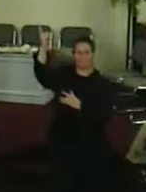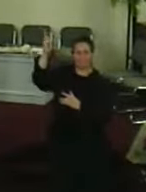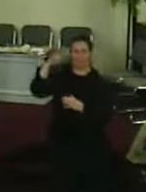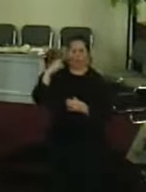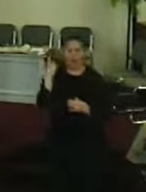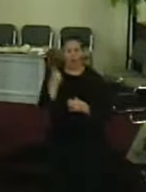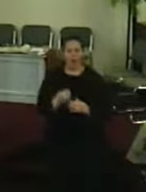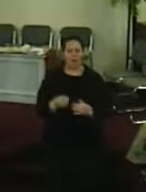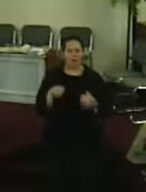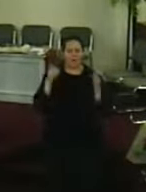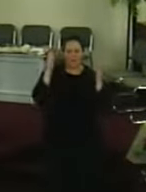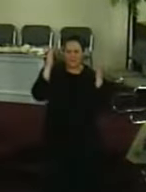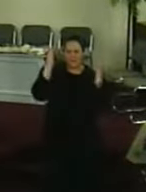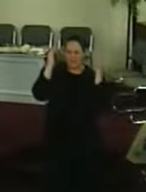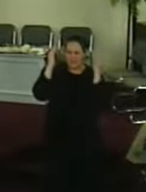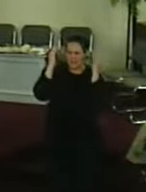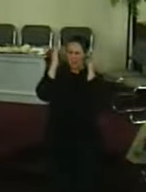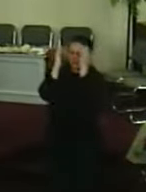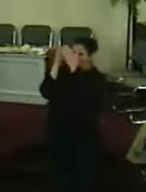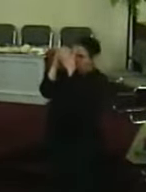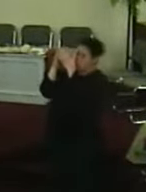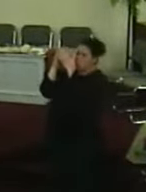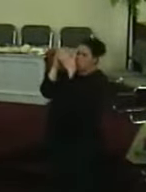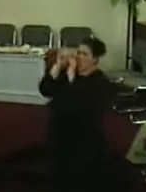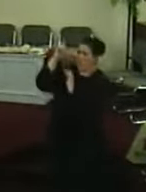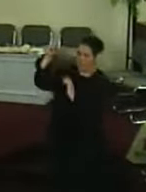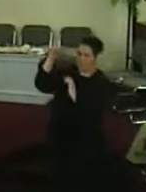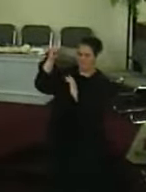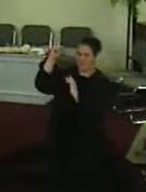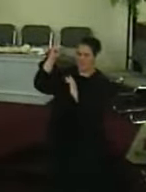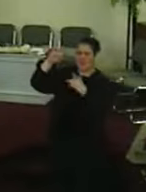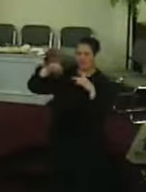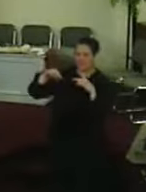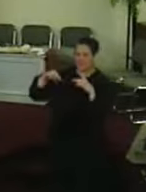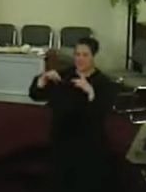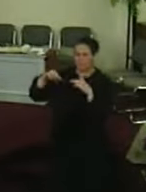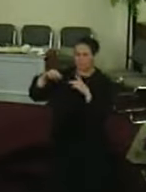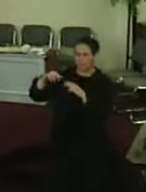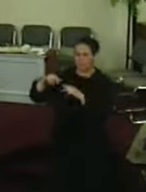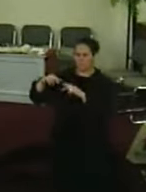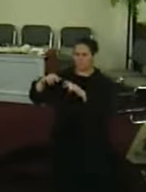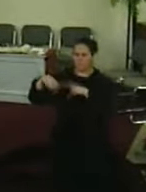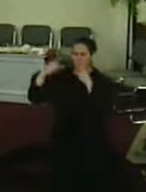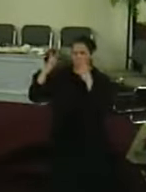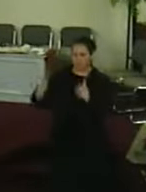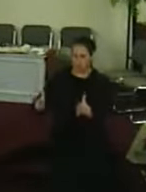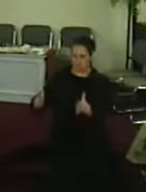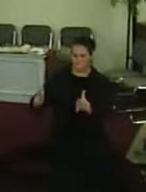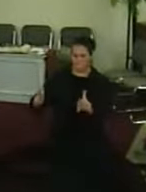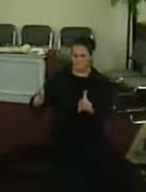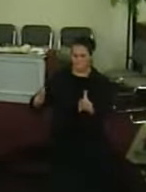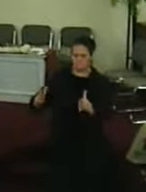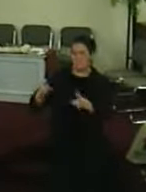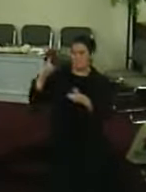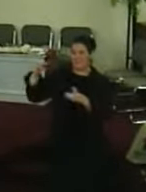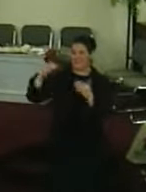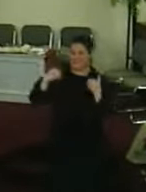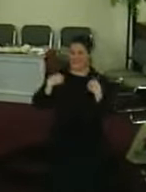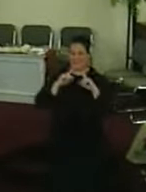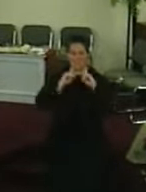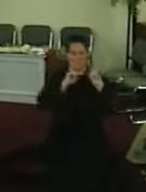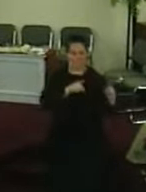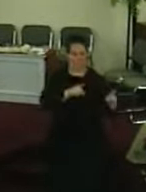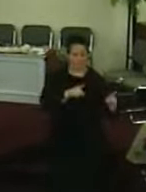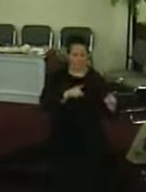on Him. He's the source. He's the way. He's got the answers. He's got the power.